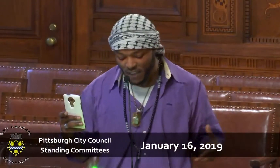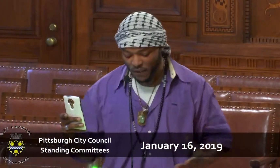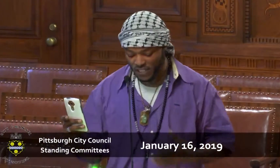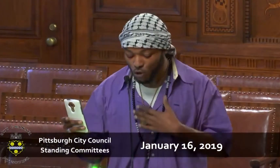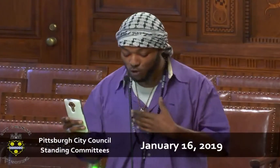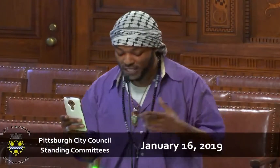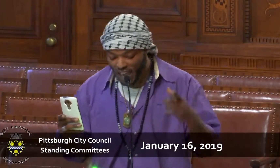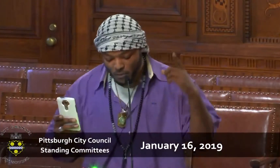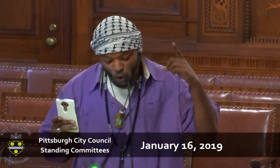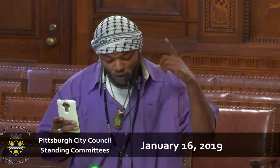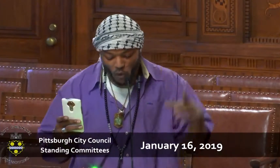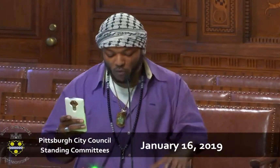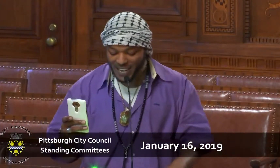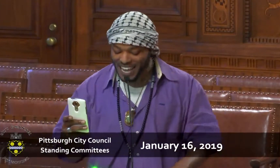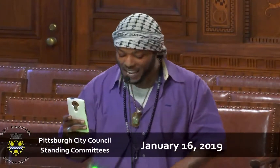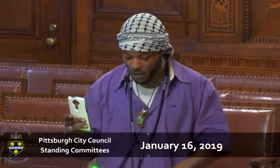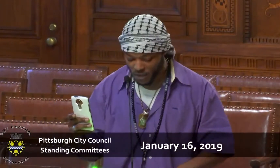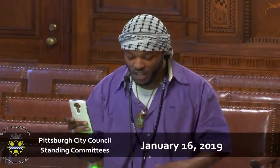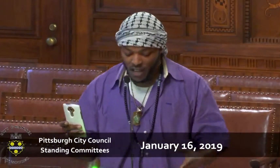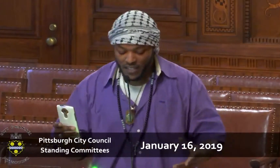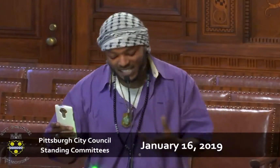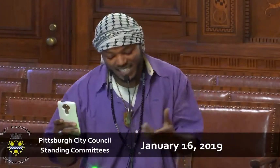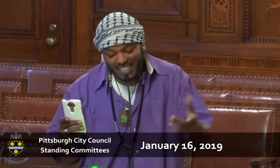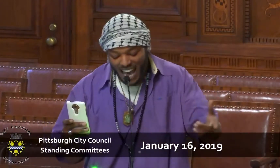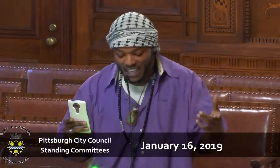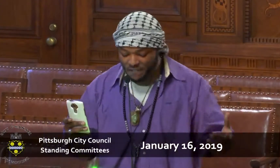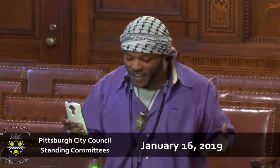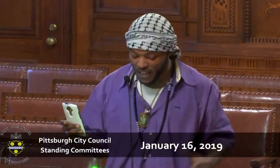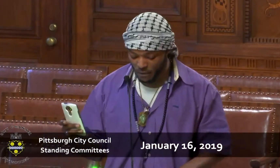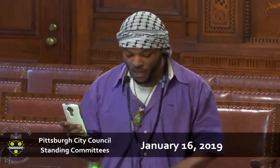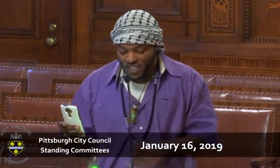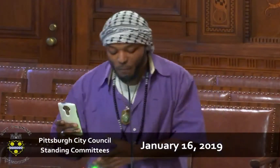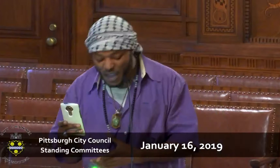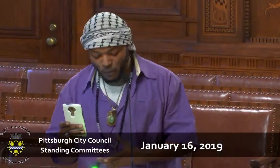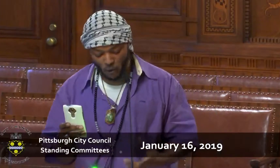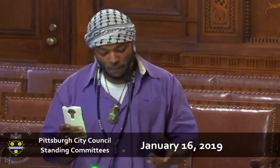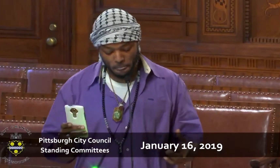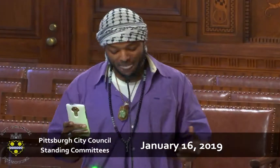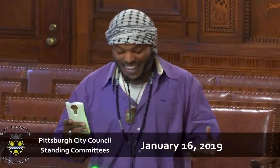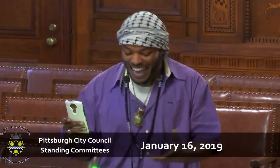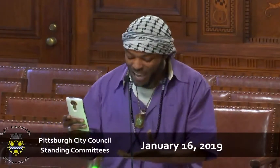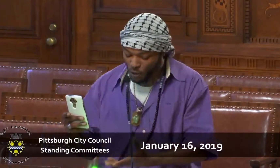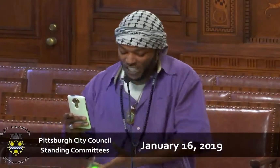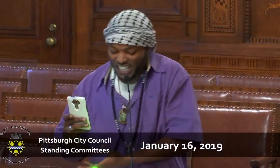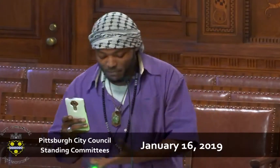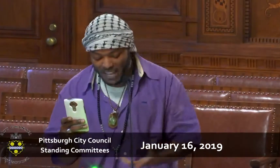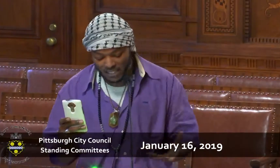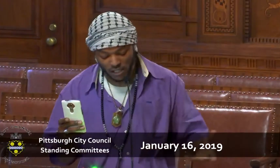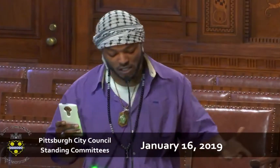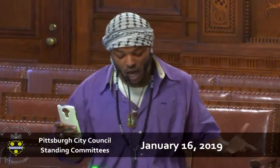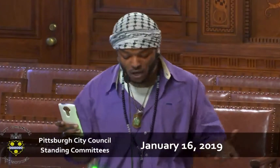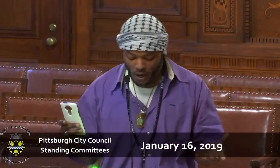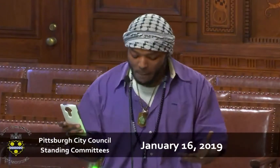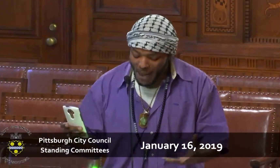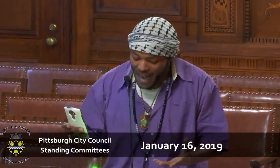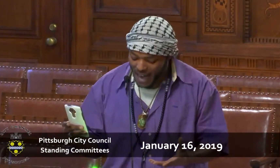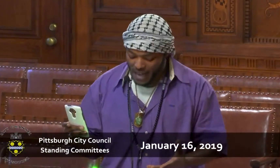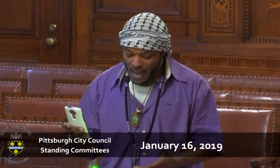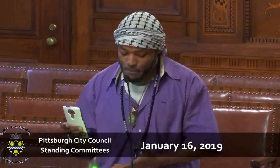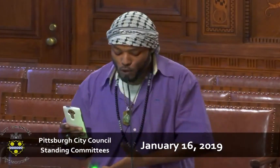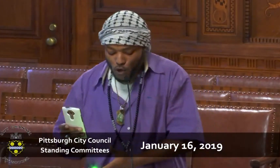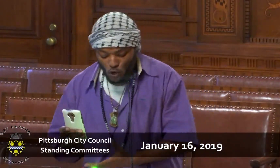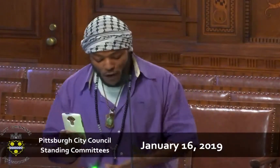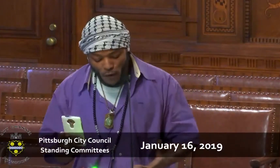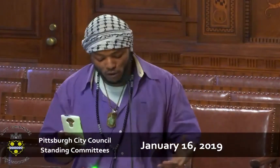please save us. Uncle Sam, you are the one, we need him. This is the lie they feed him to people. Like cattle and sheep led to the slaughter.